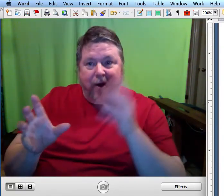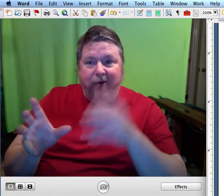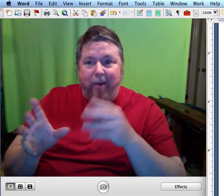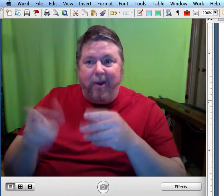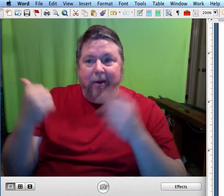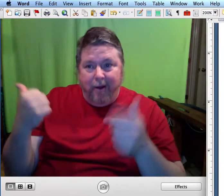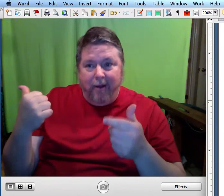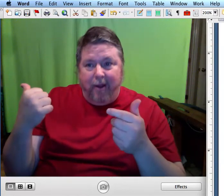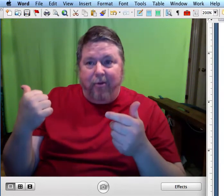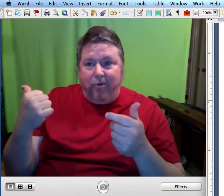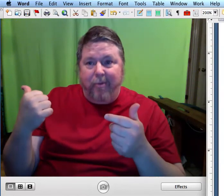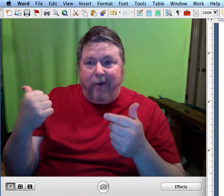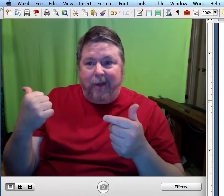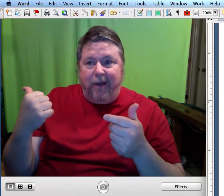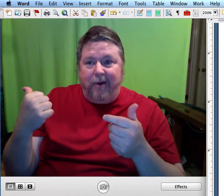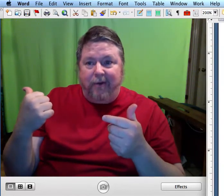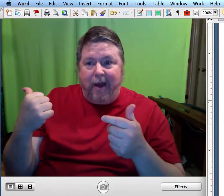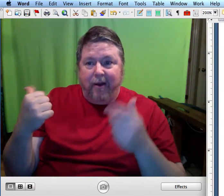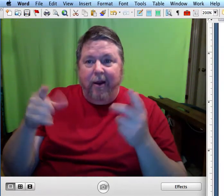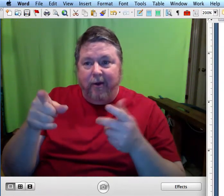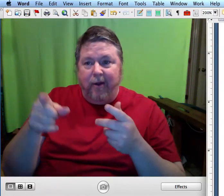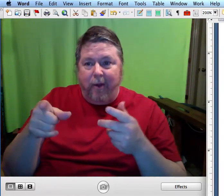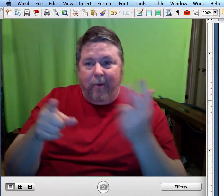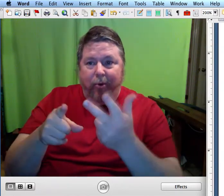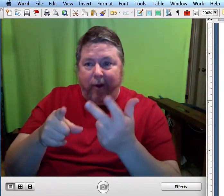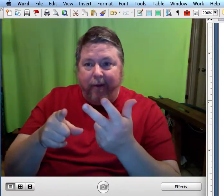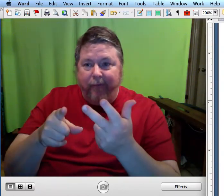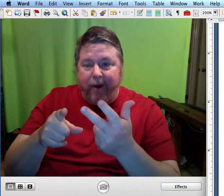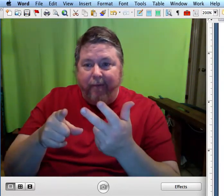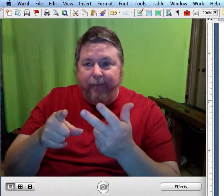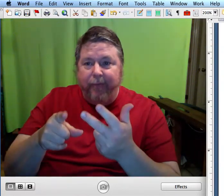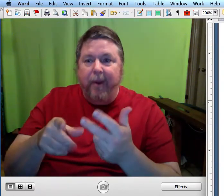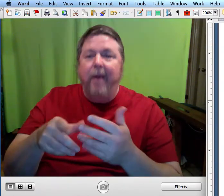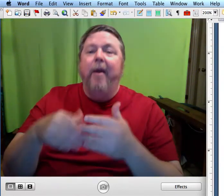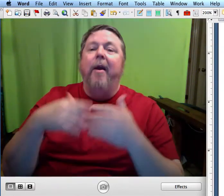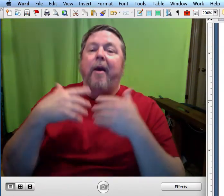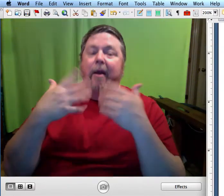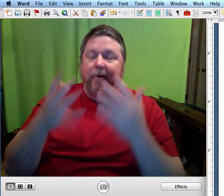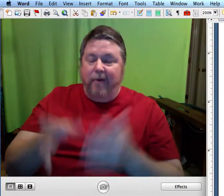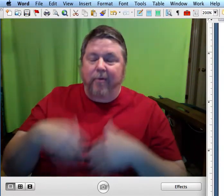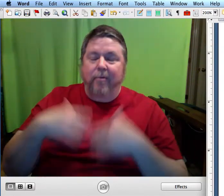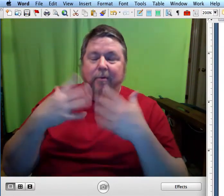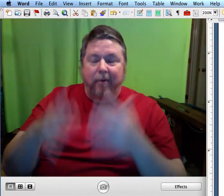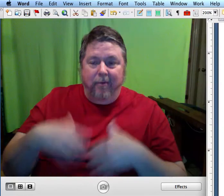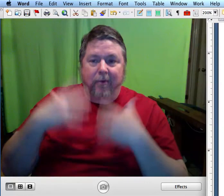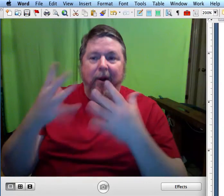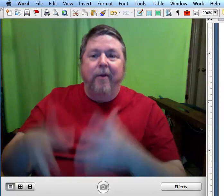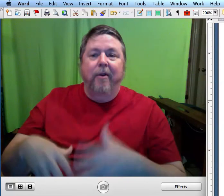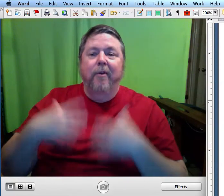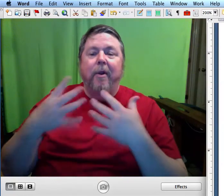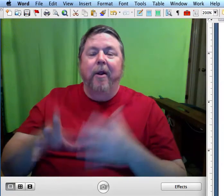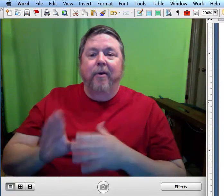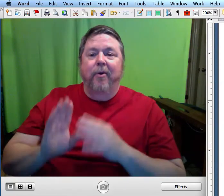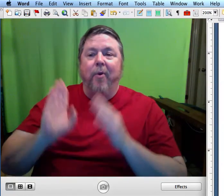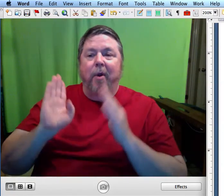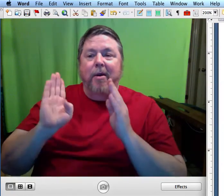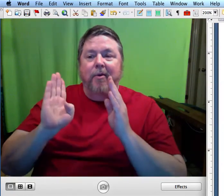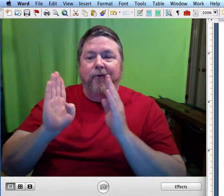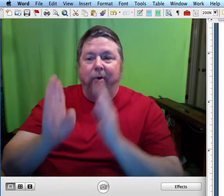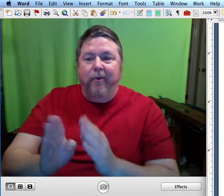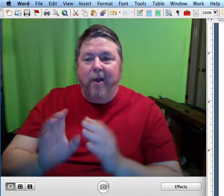try to jam in the other 3 points that they just added to that 1 point, right? And so you need